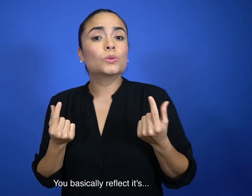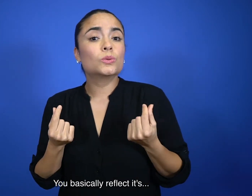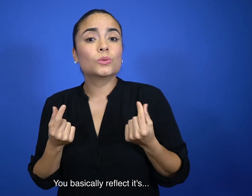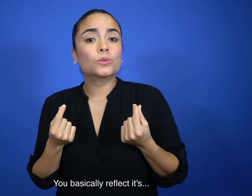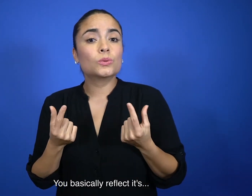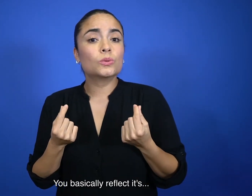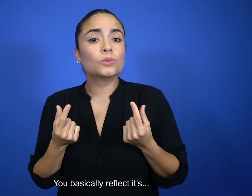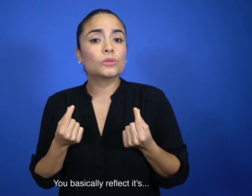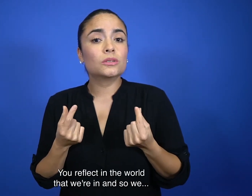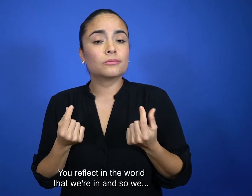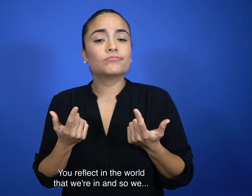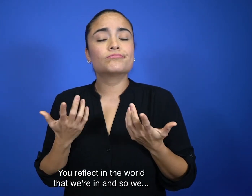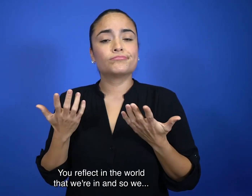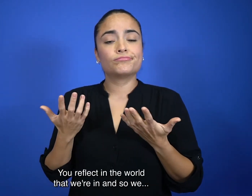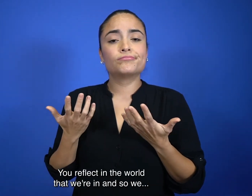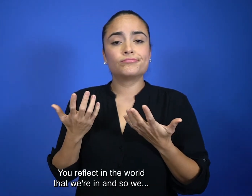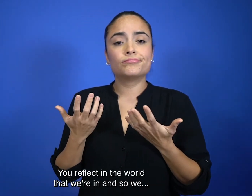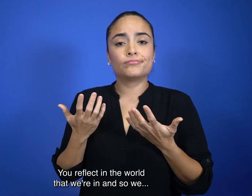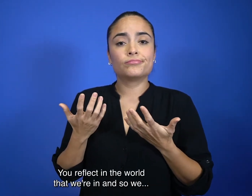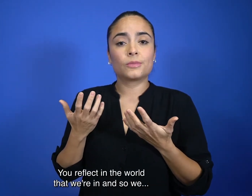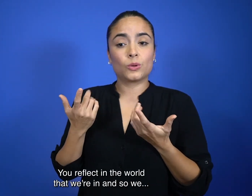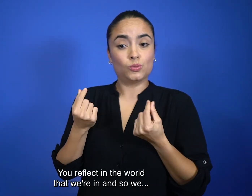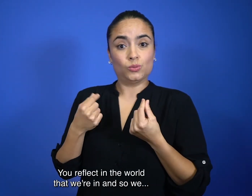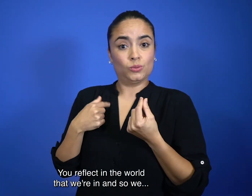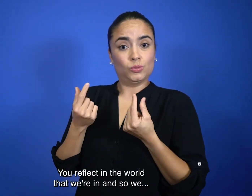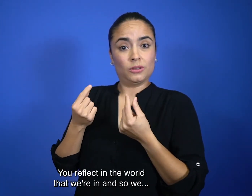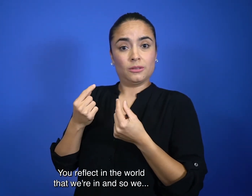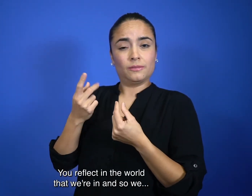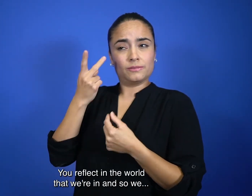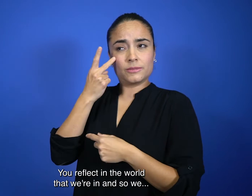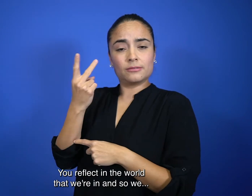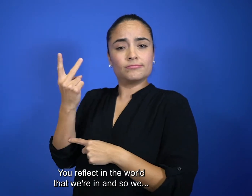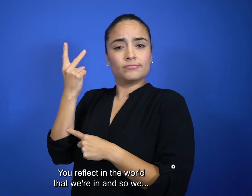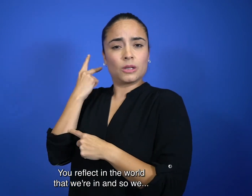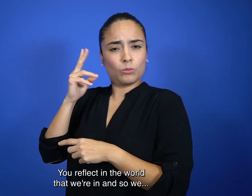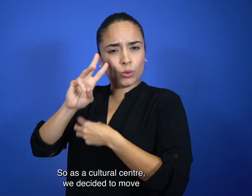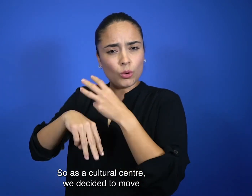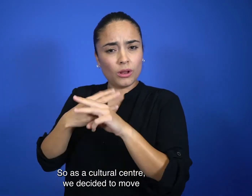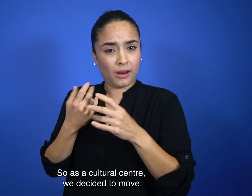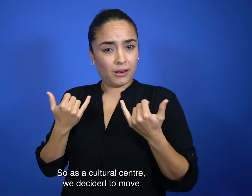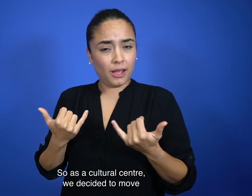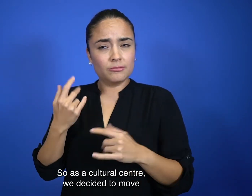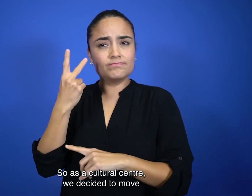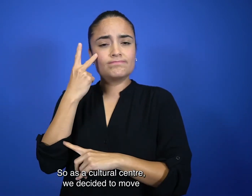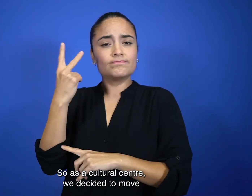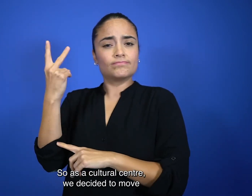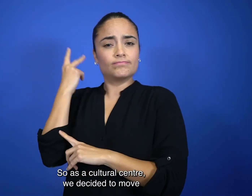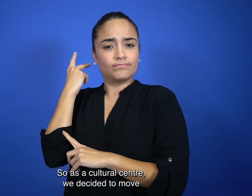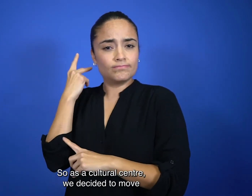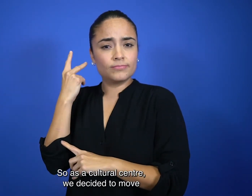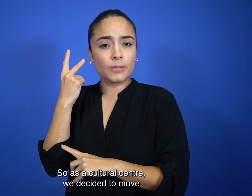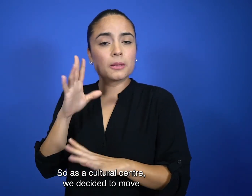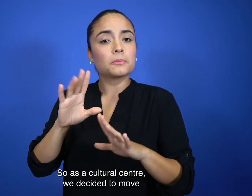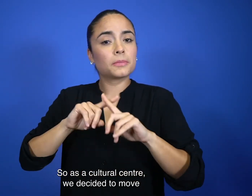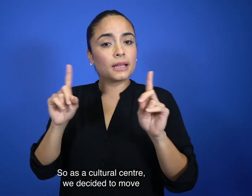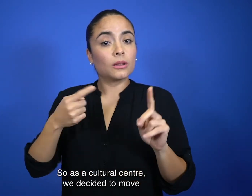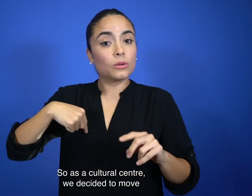reflect you reflect in the world that we're in. And so as a cultural center, we